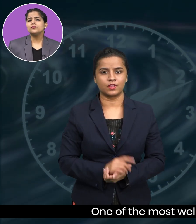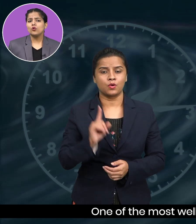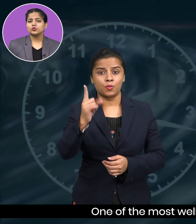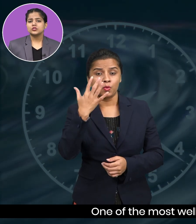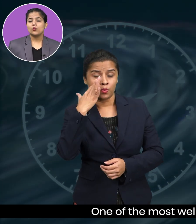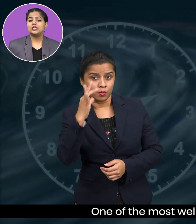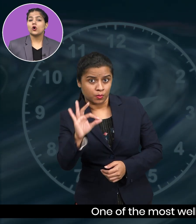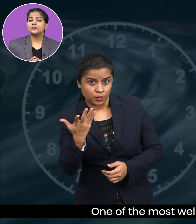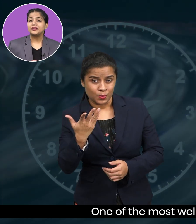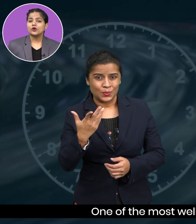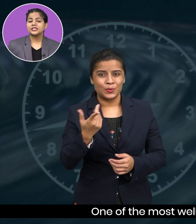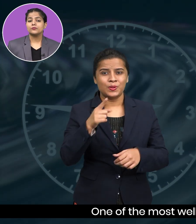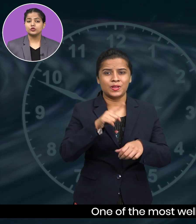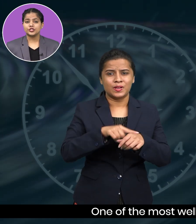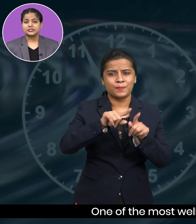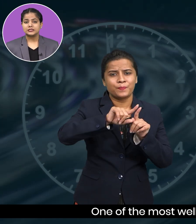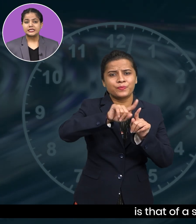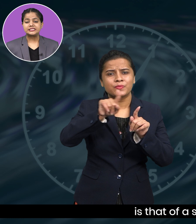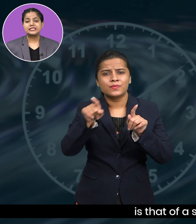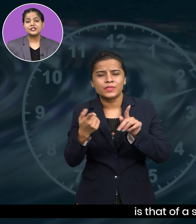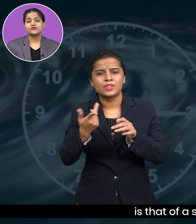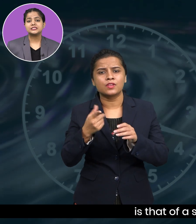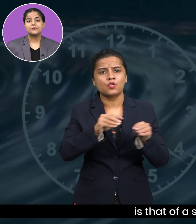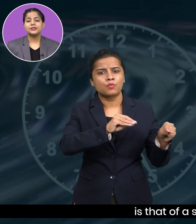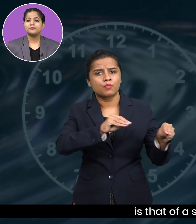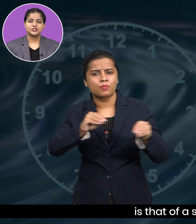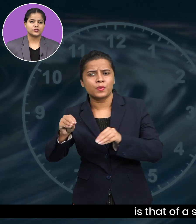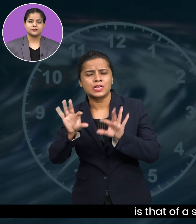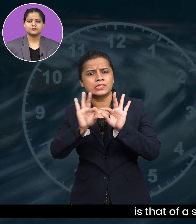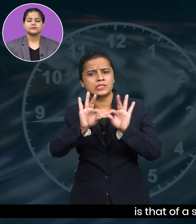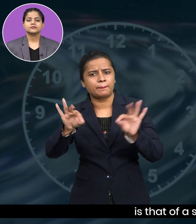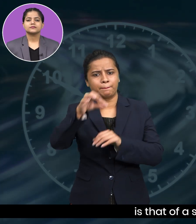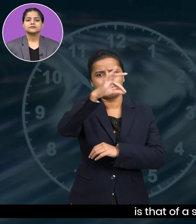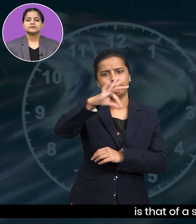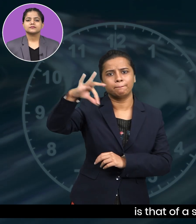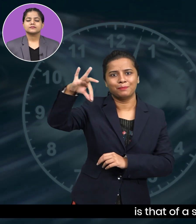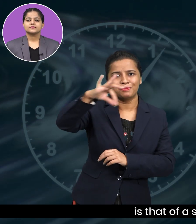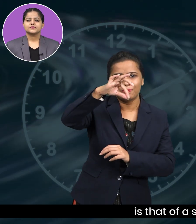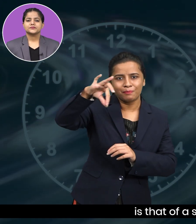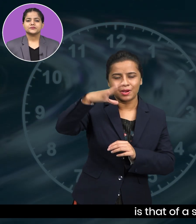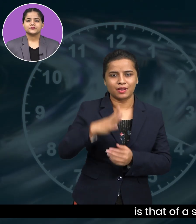One of the most well-known periodic motion is that of a simple pendulum.